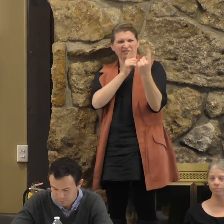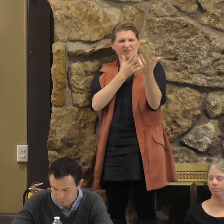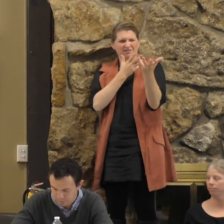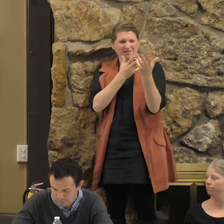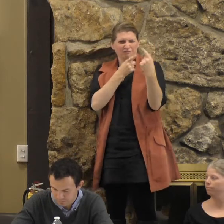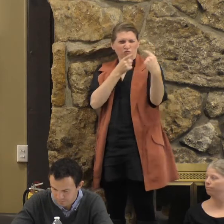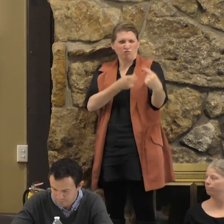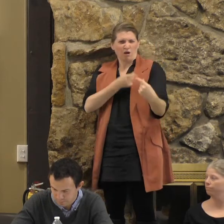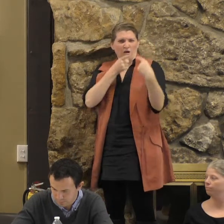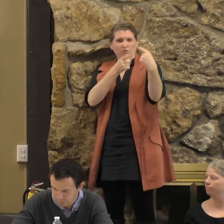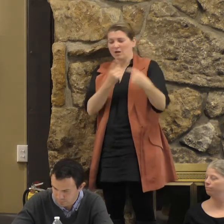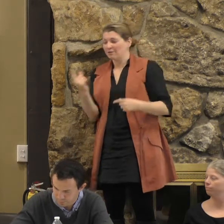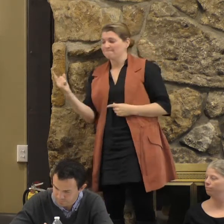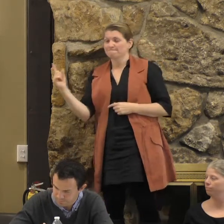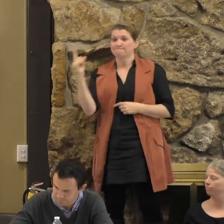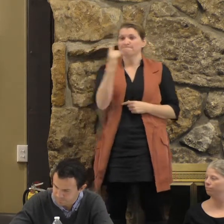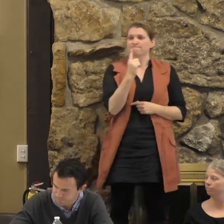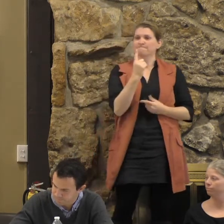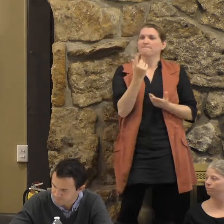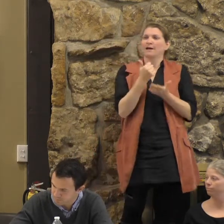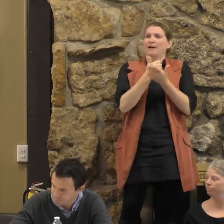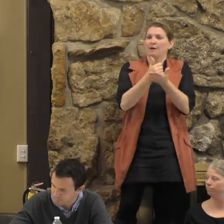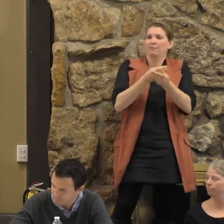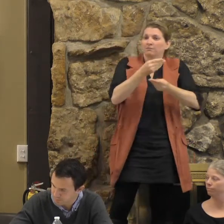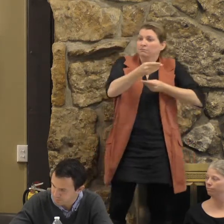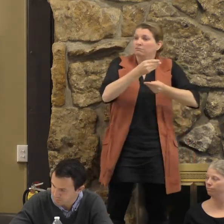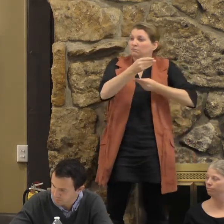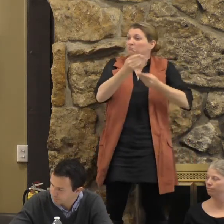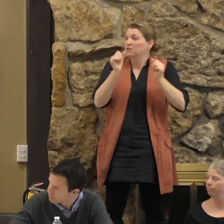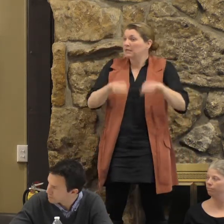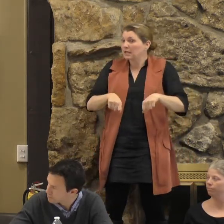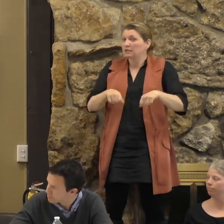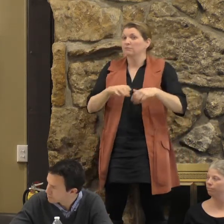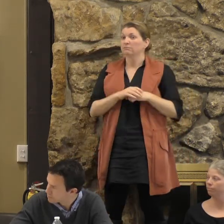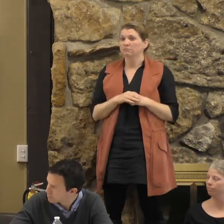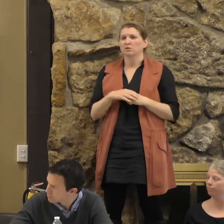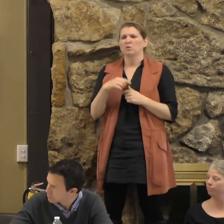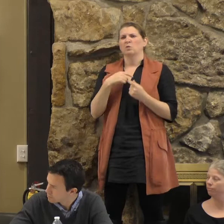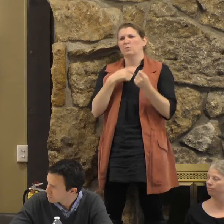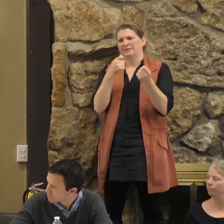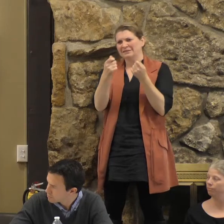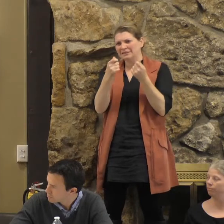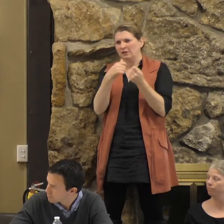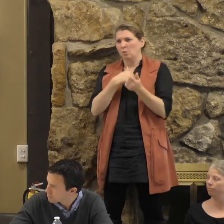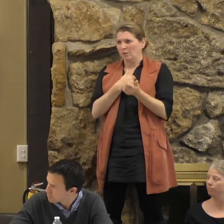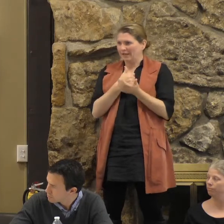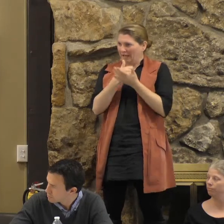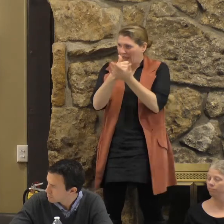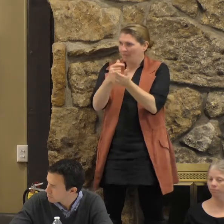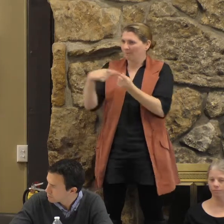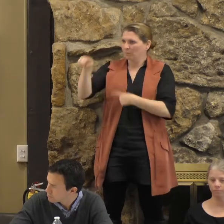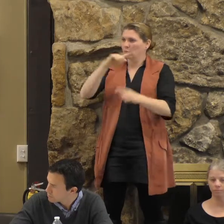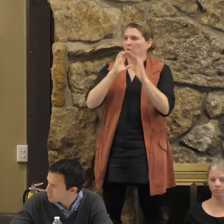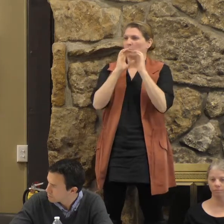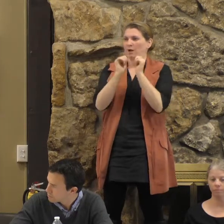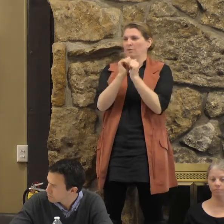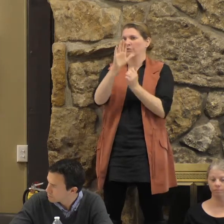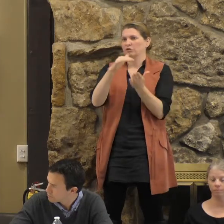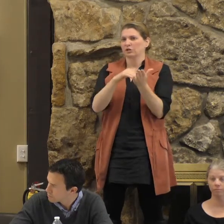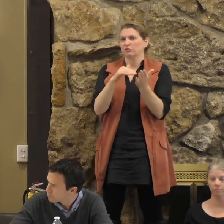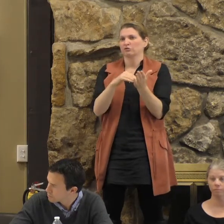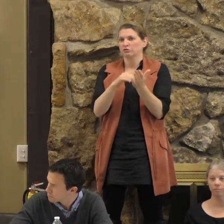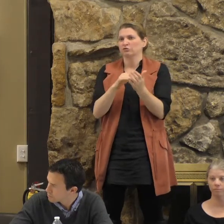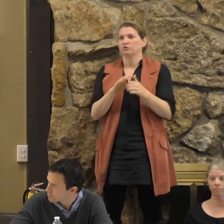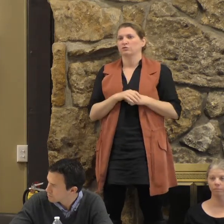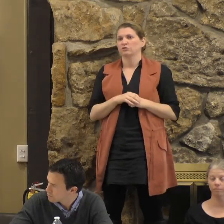that's something that you would like. And again, it's sometimes nice just to have another set of eyes and ears, because those